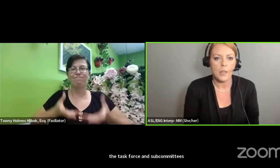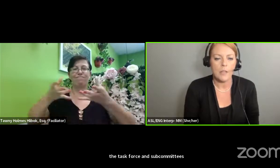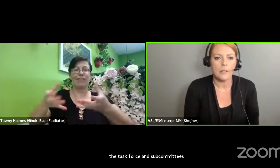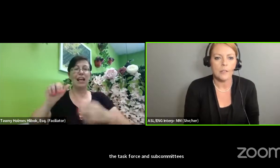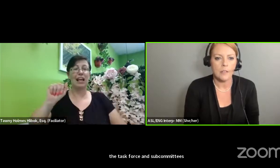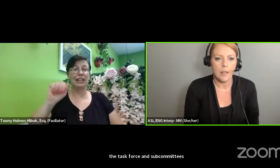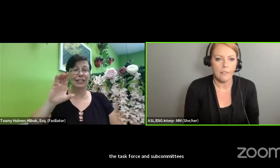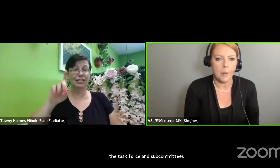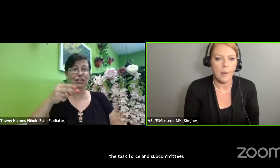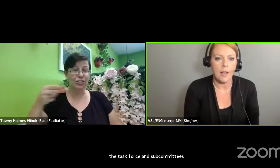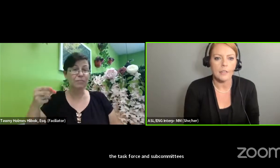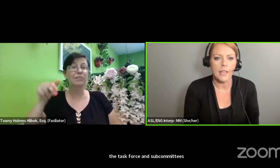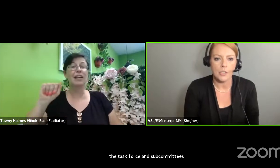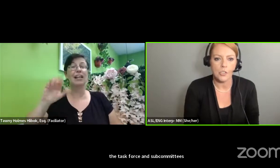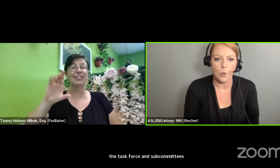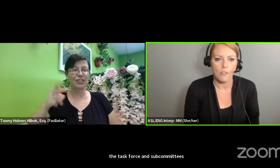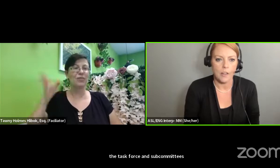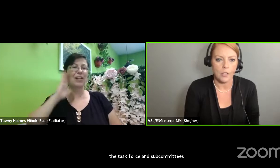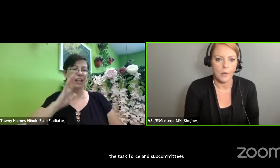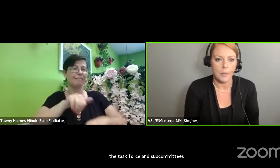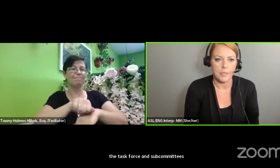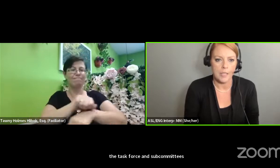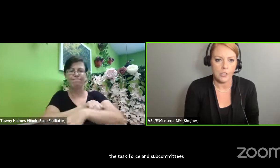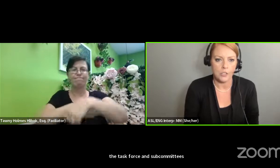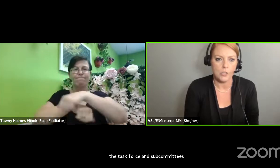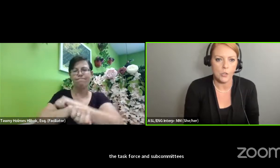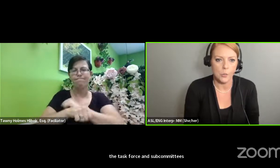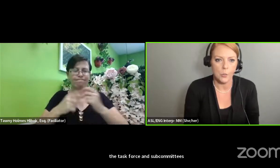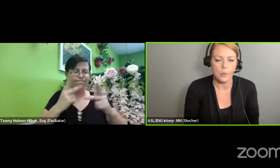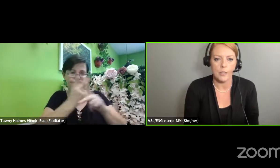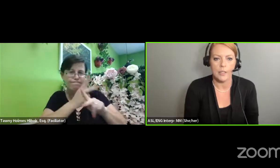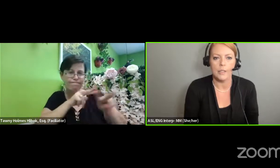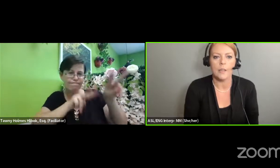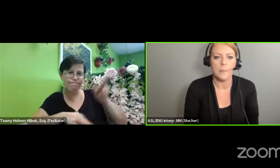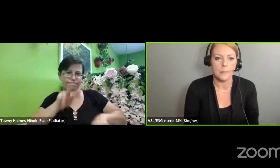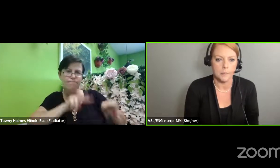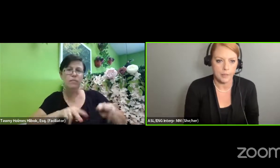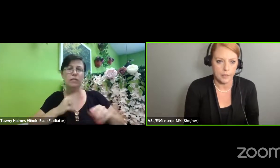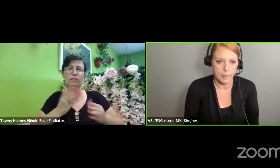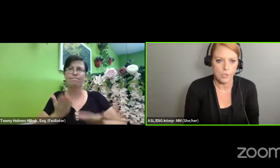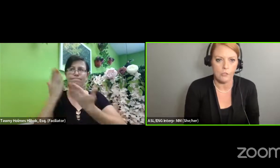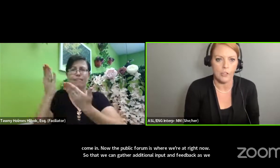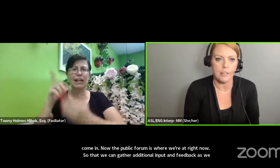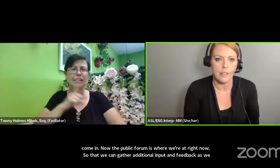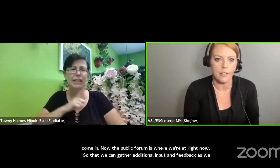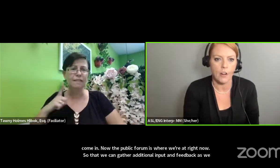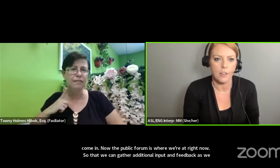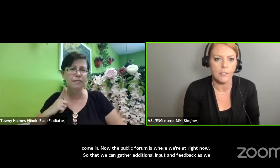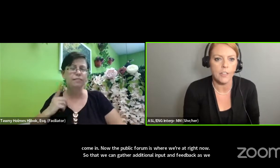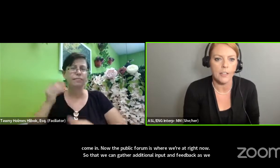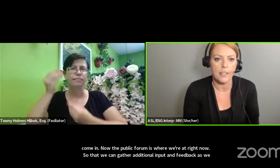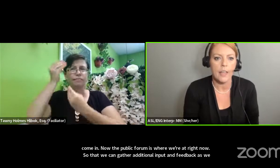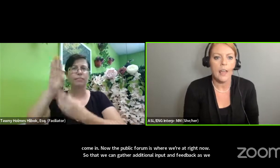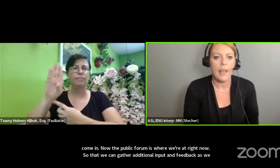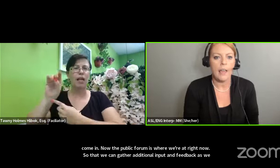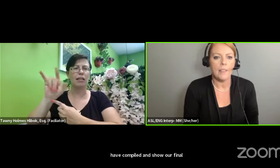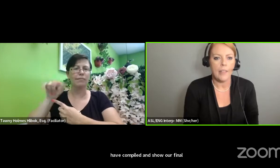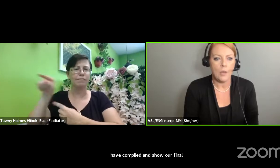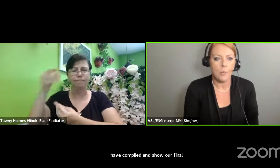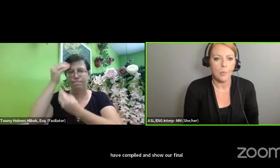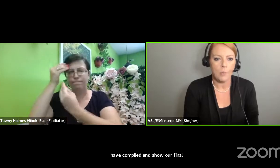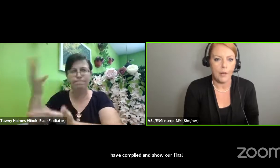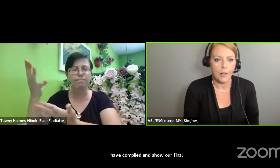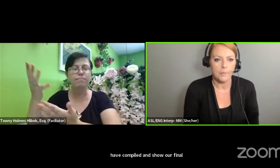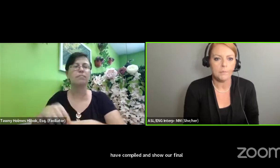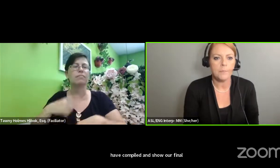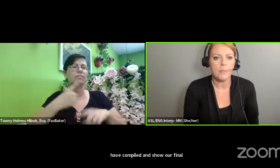as we have compiled and show our final recommendations to the Commission for the Deaf and the Hard of Hearing. And they